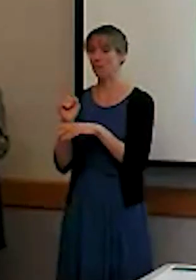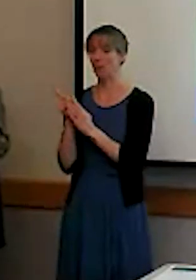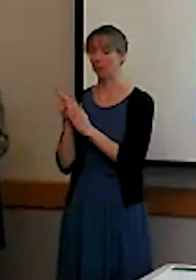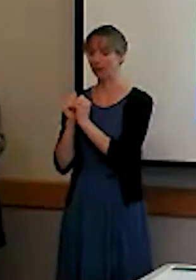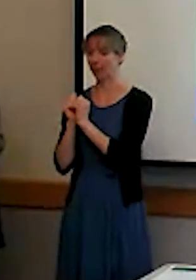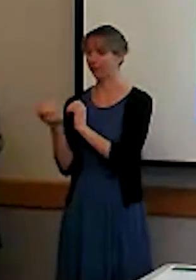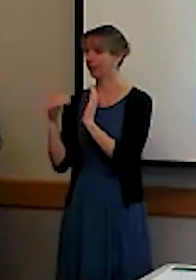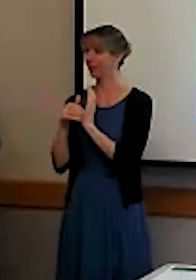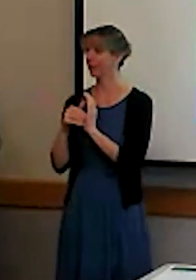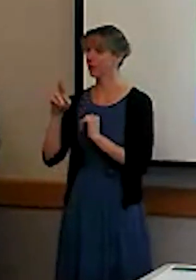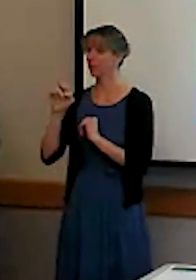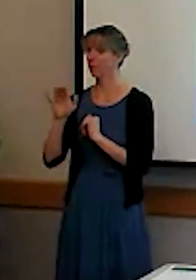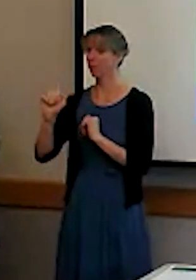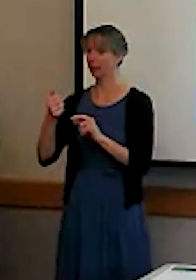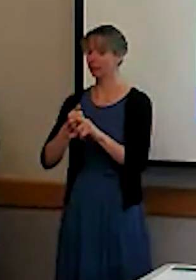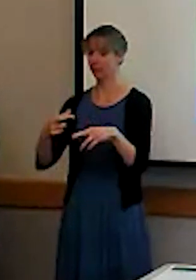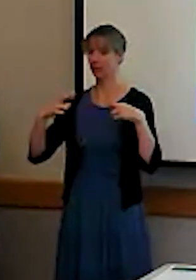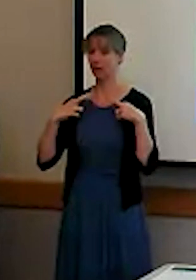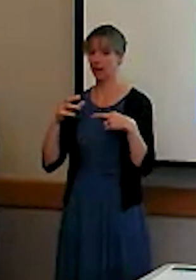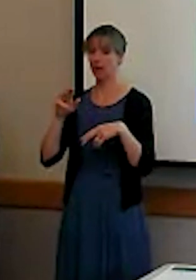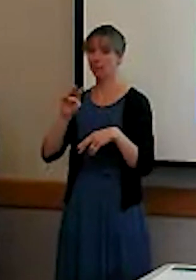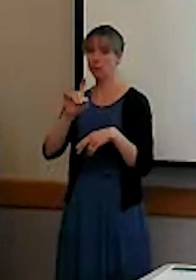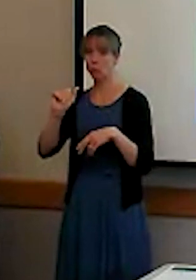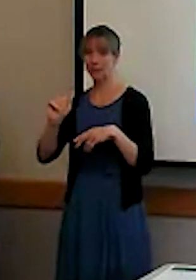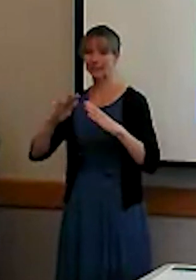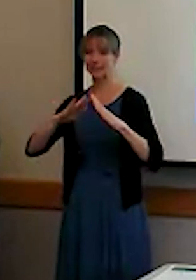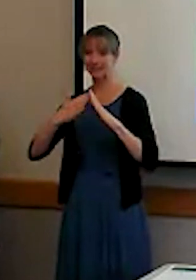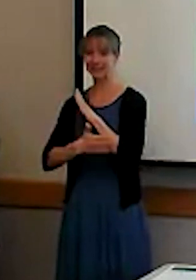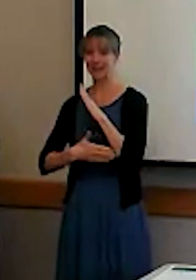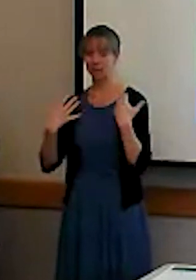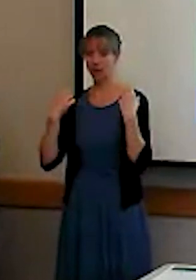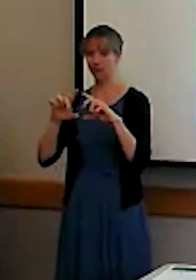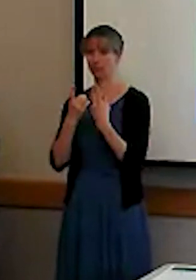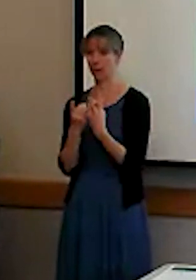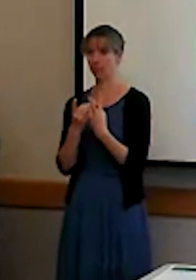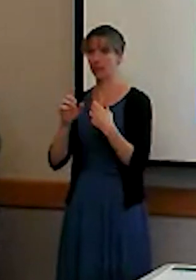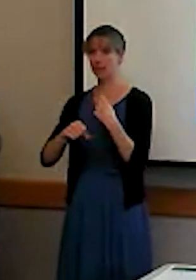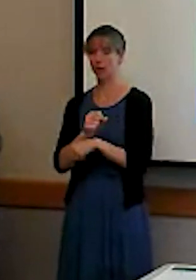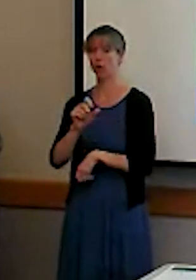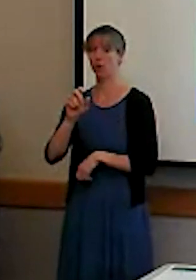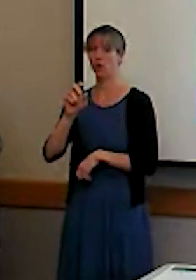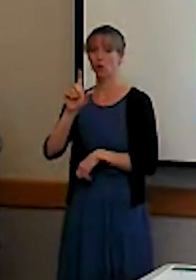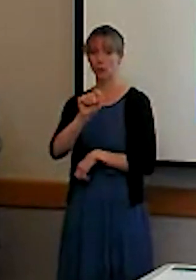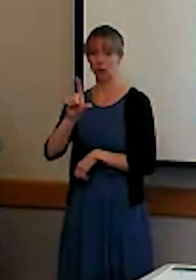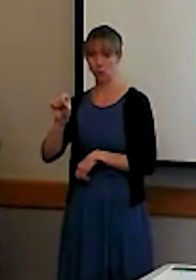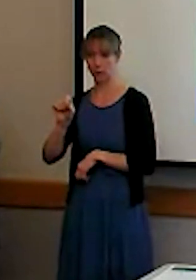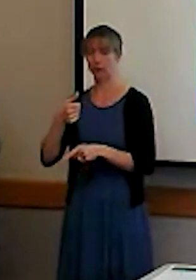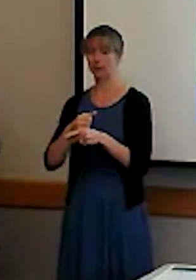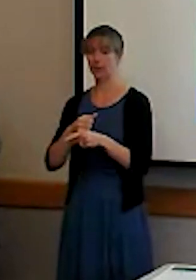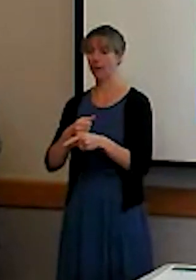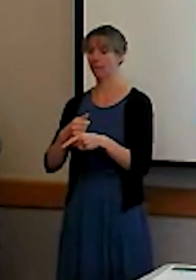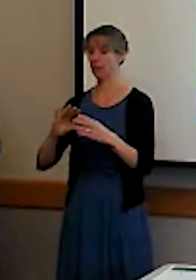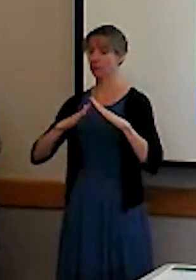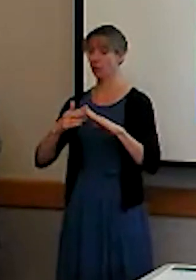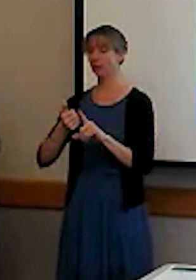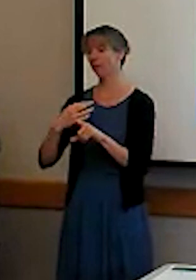together. Rebecca retired from the Missoula City County Health Department in 2020. She volunteers in her community in